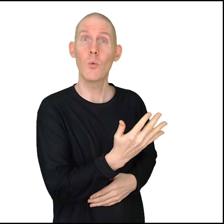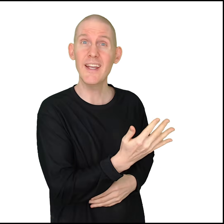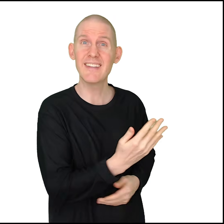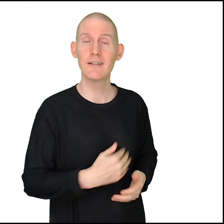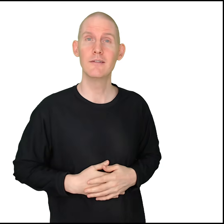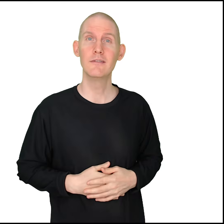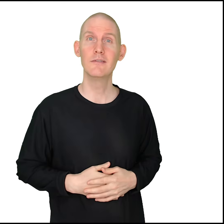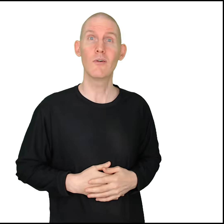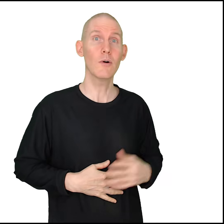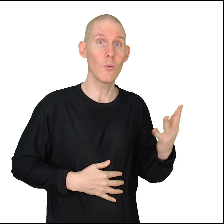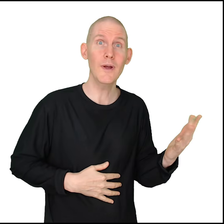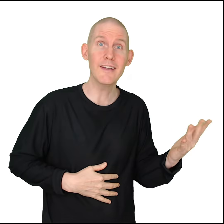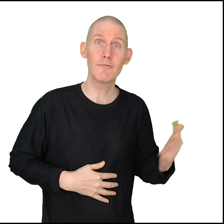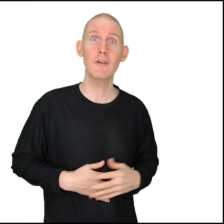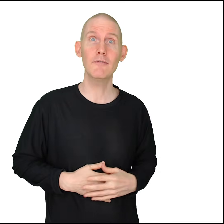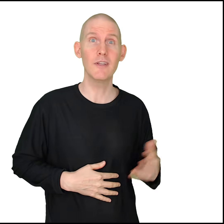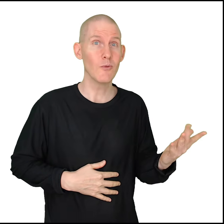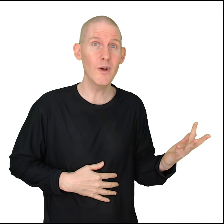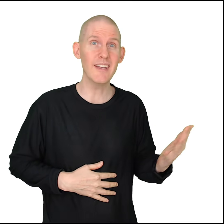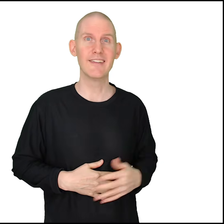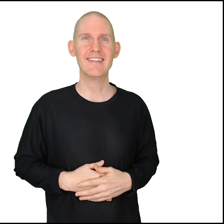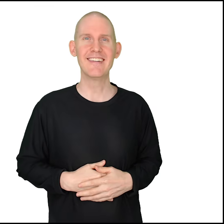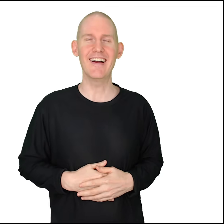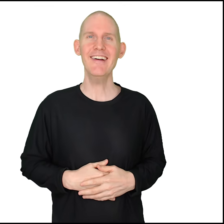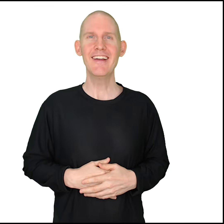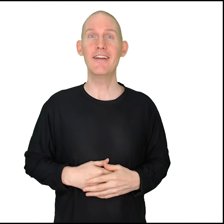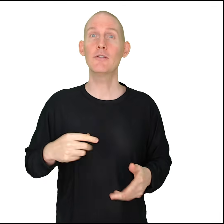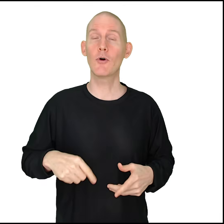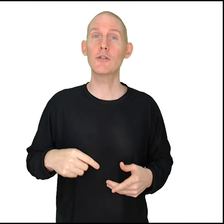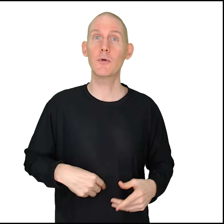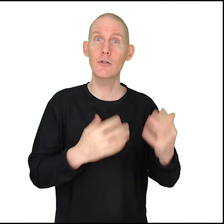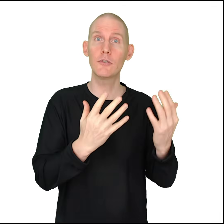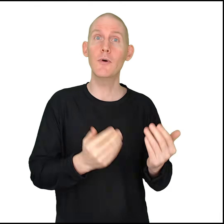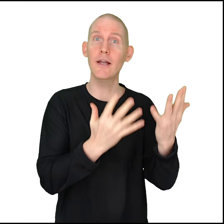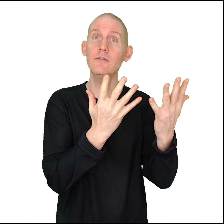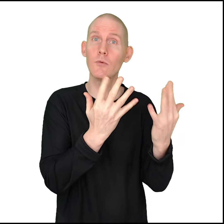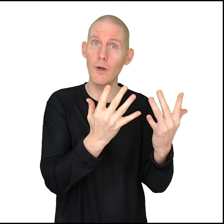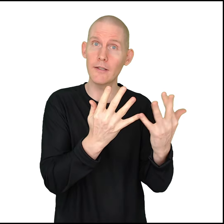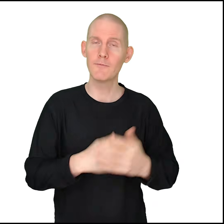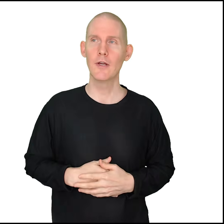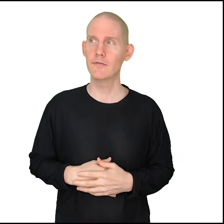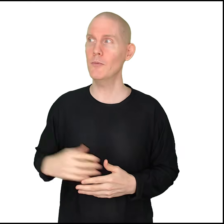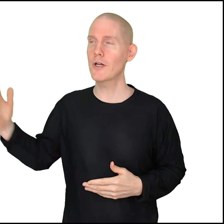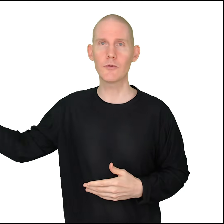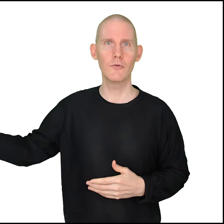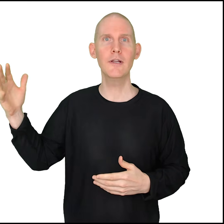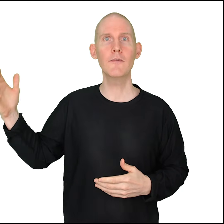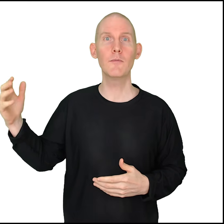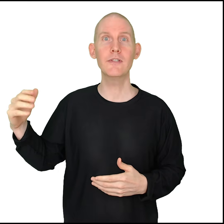Wait. Or wait. If you're lefty, wait. In this course, we're going to use 2 hands. Wait. If someone comes running up from this side and